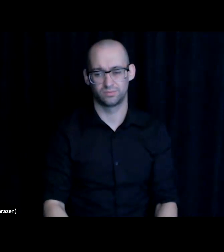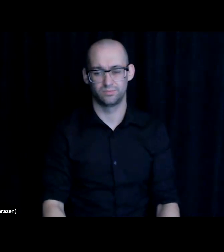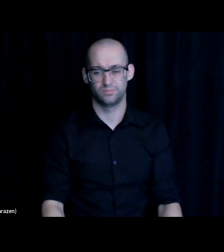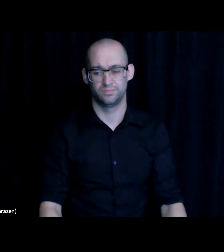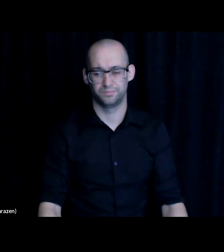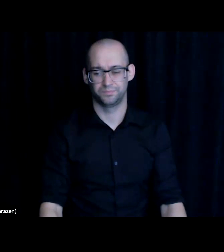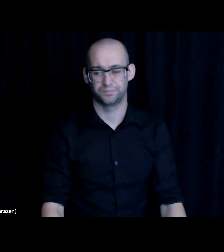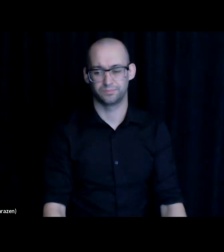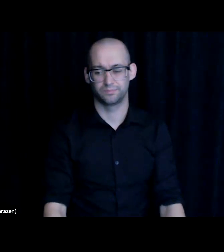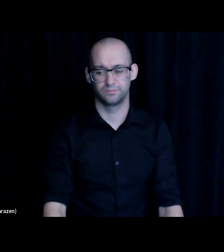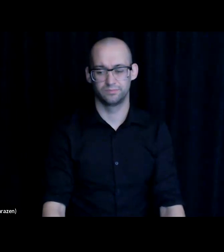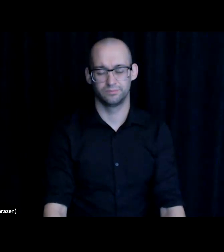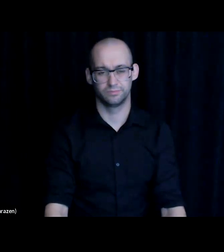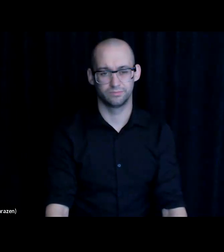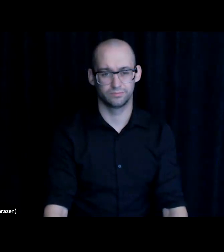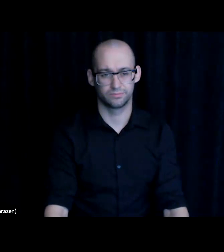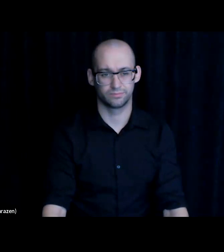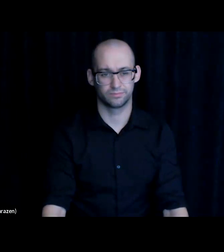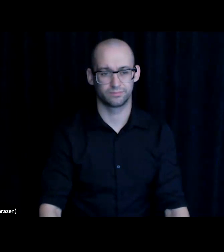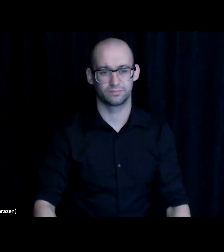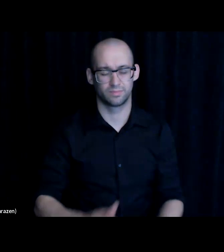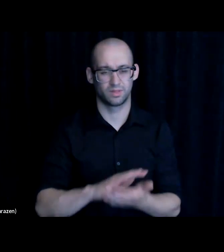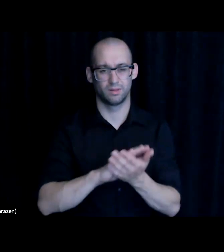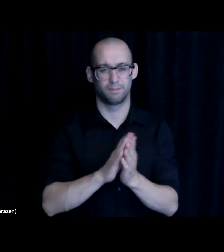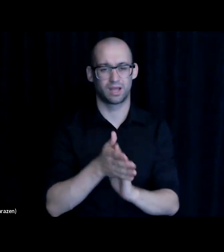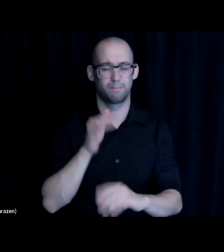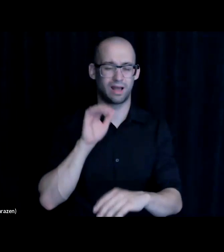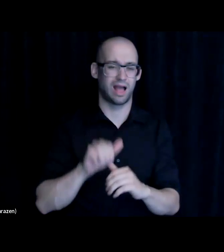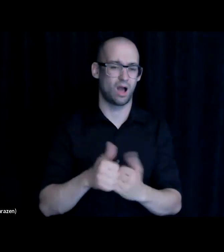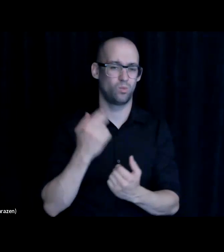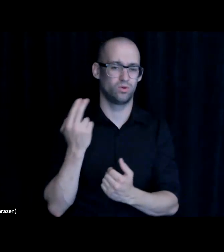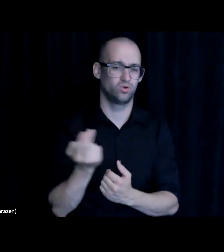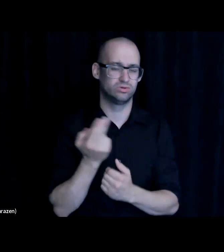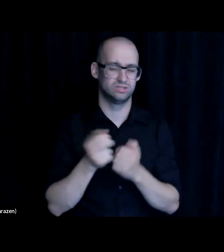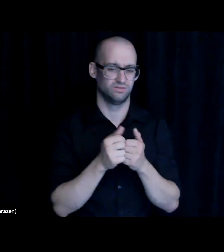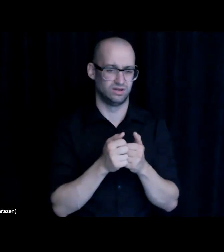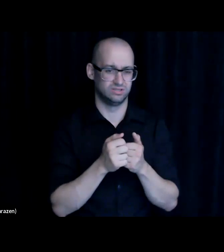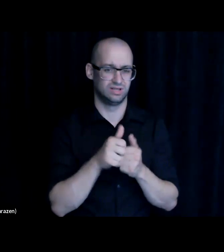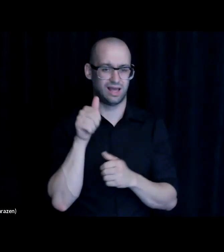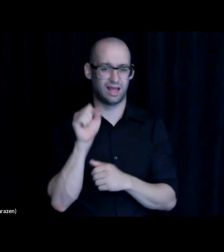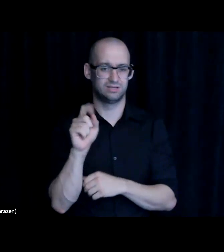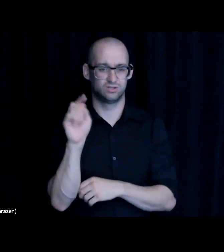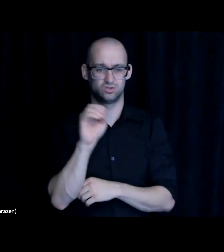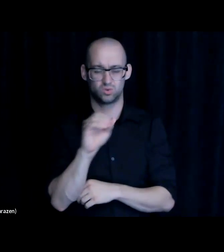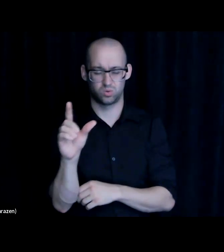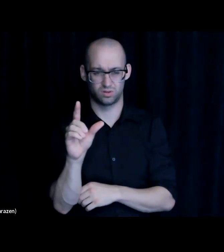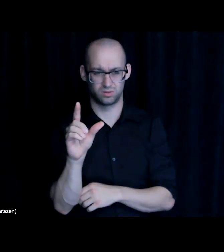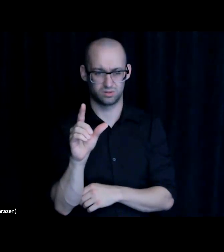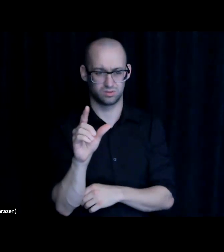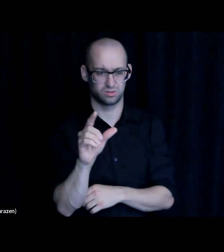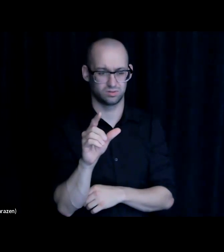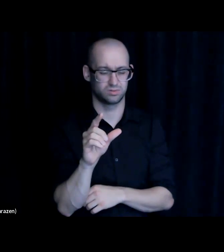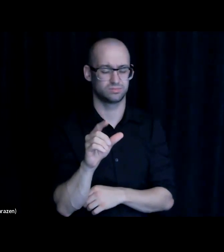that became, how can we use our devices as a tool rather than that? There was no formal program that was adopted from